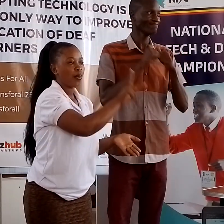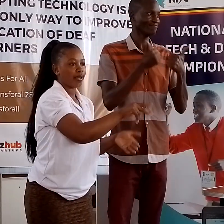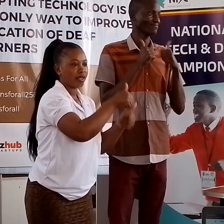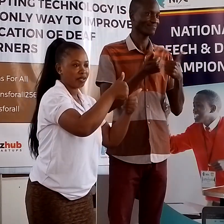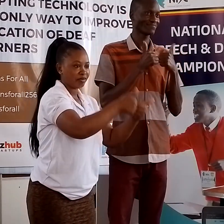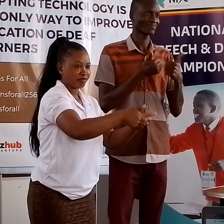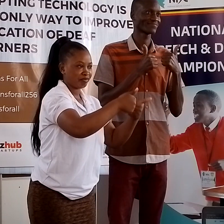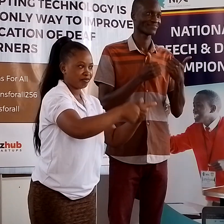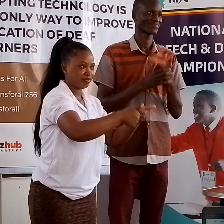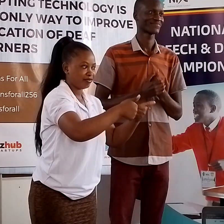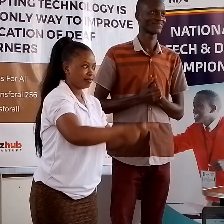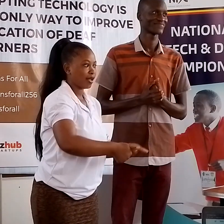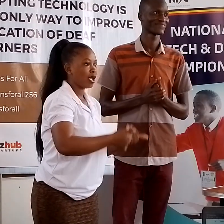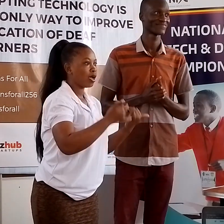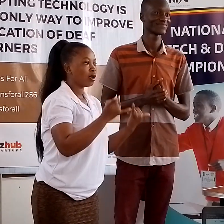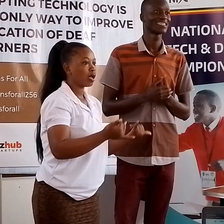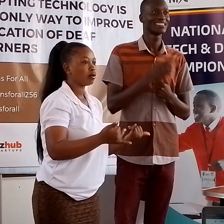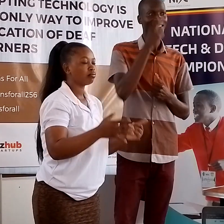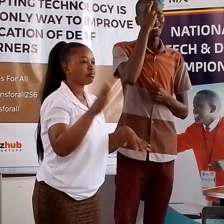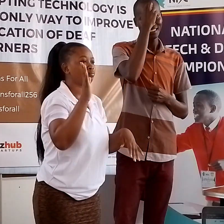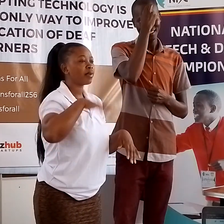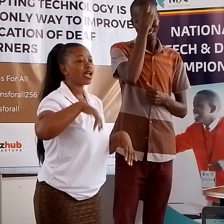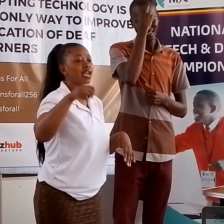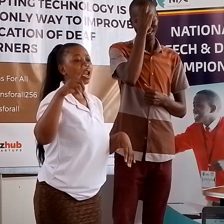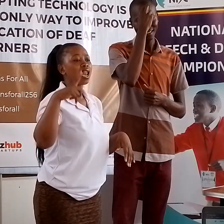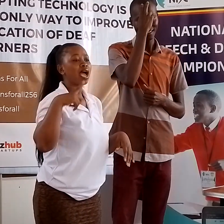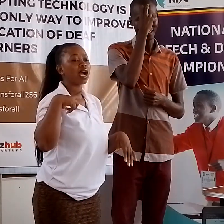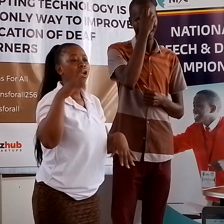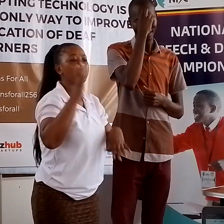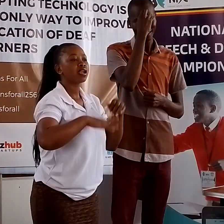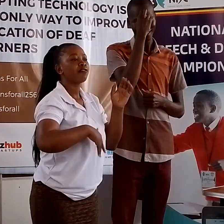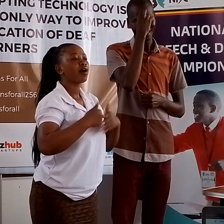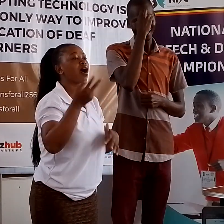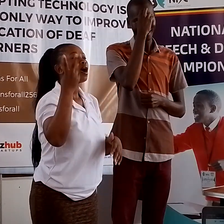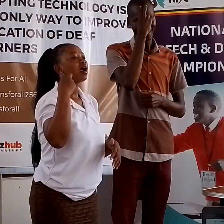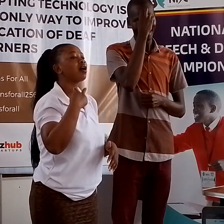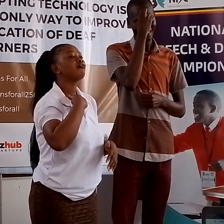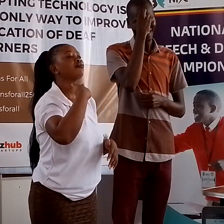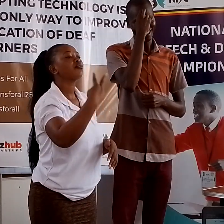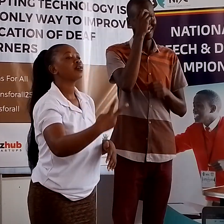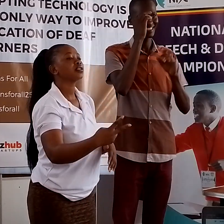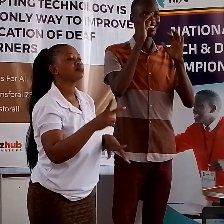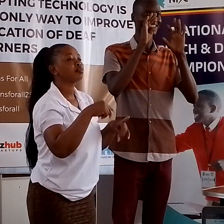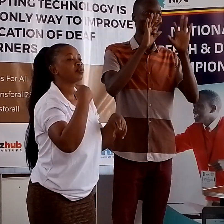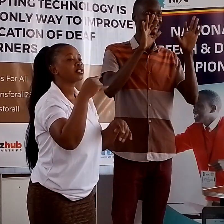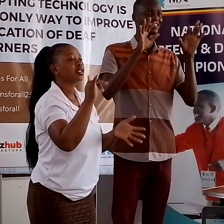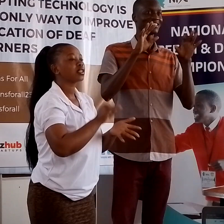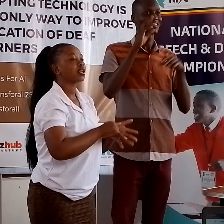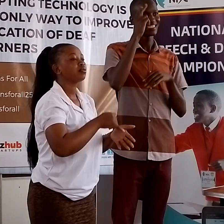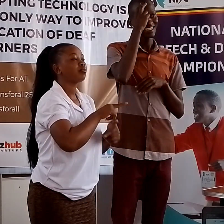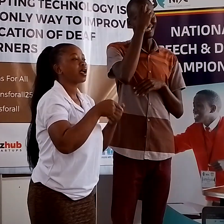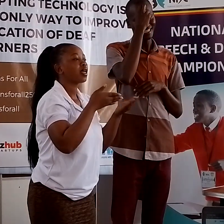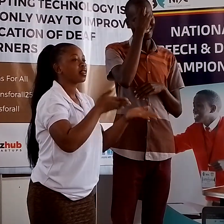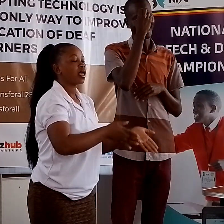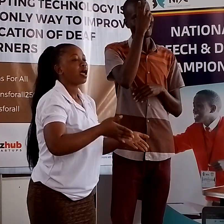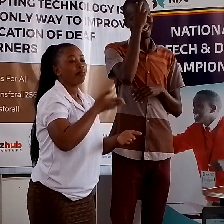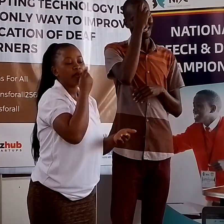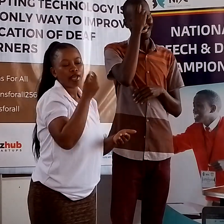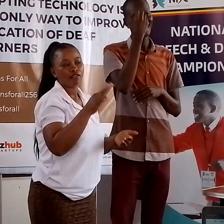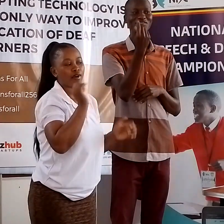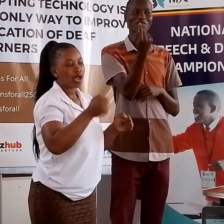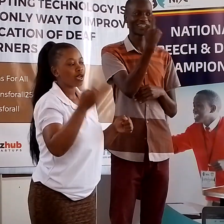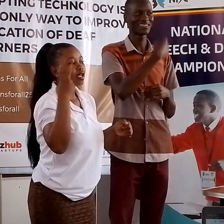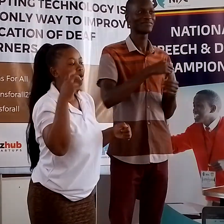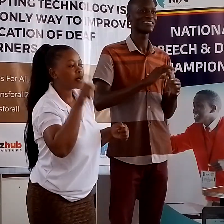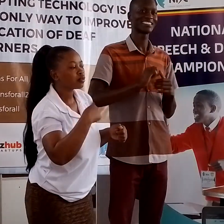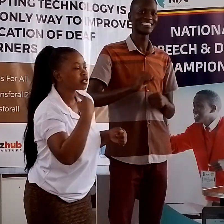All right. Unfortunately, they did amplify for us the people online. We would be hearing them. Can I hear people